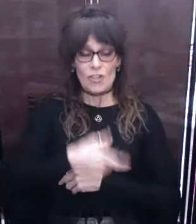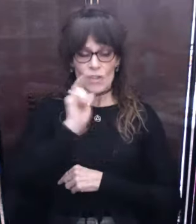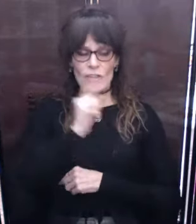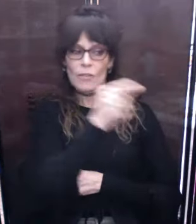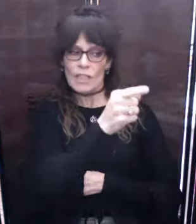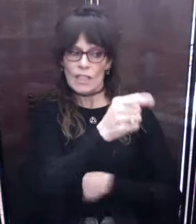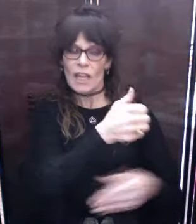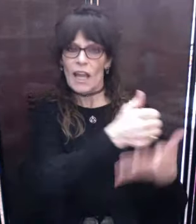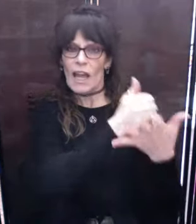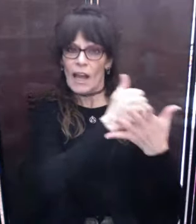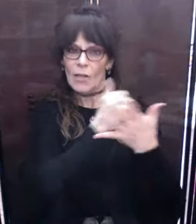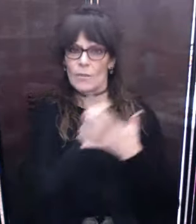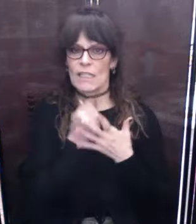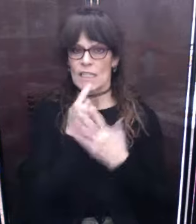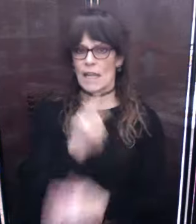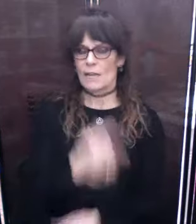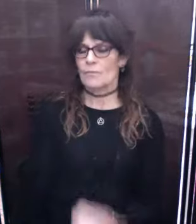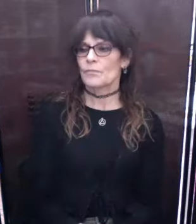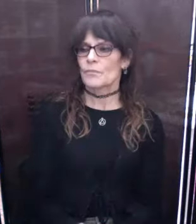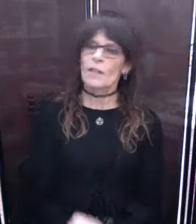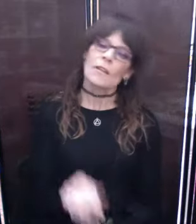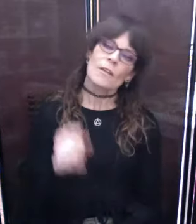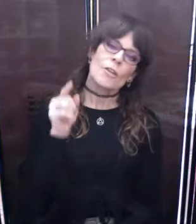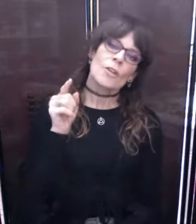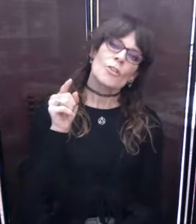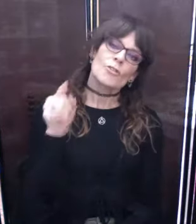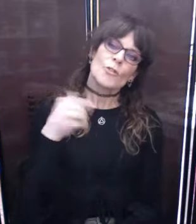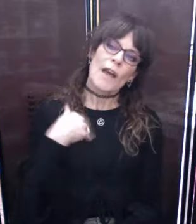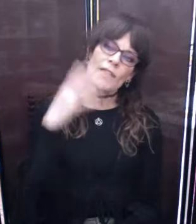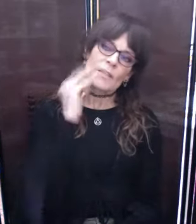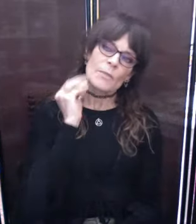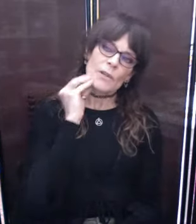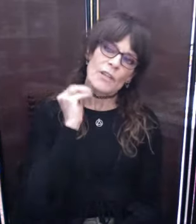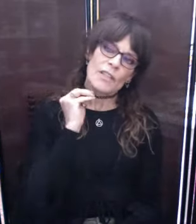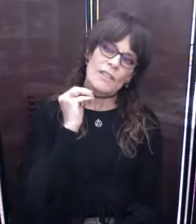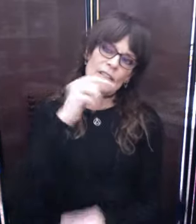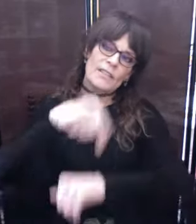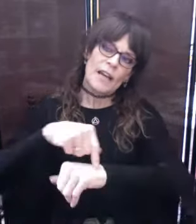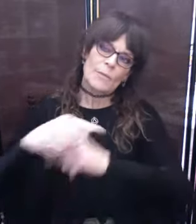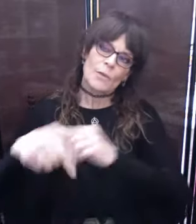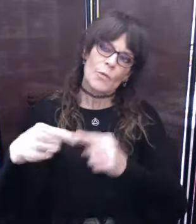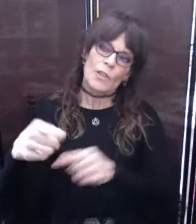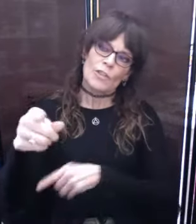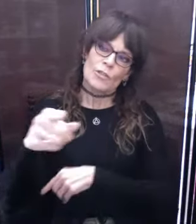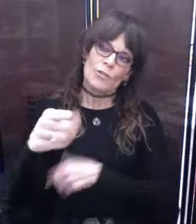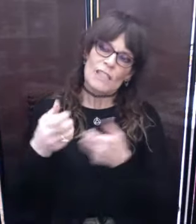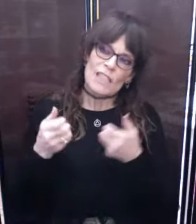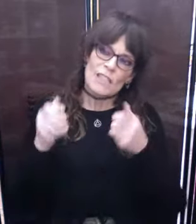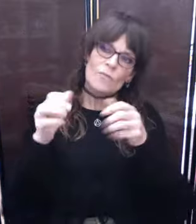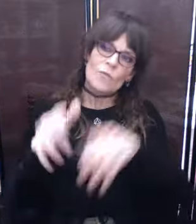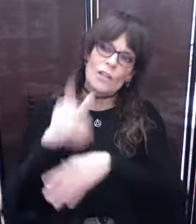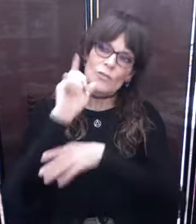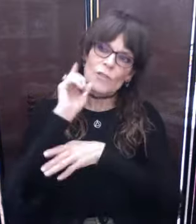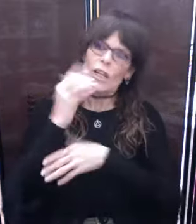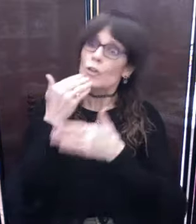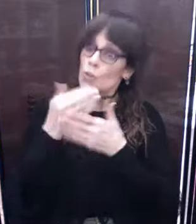said to me, do you have experience with times when you did not want to drink, when you had really good reason not to drink,